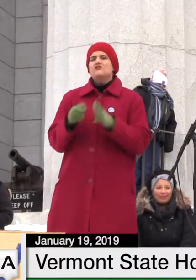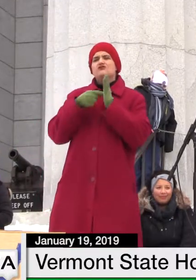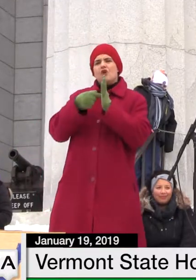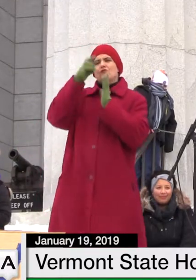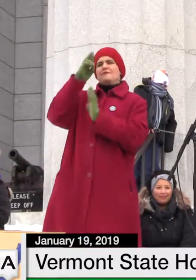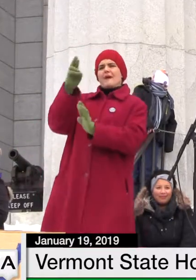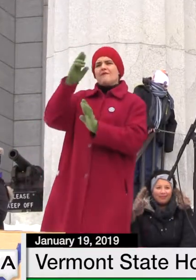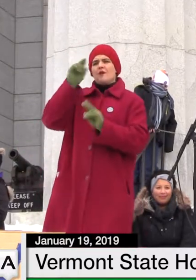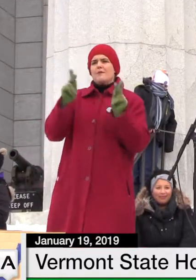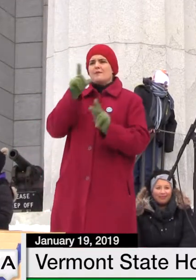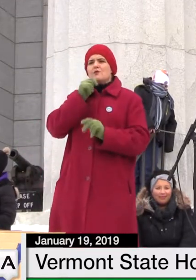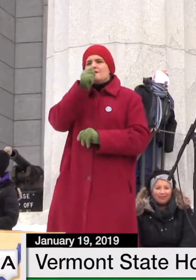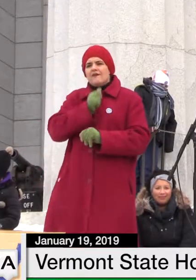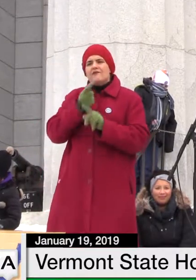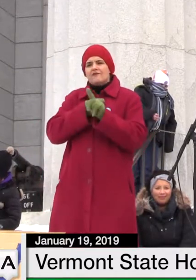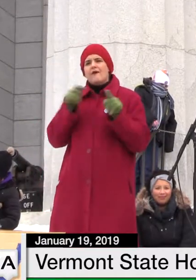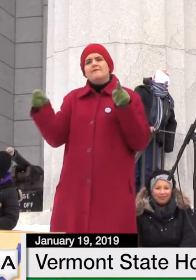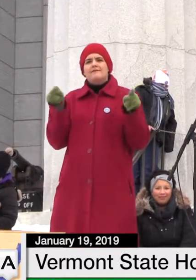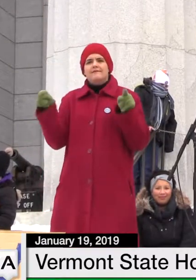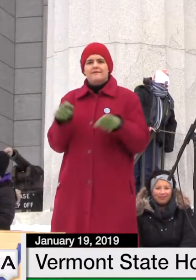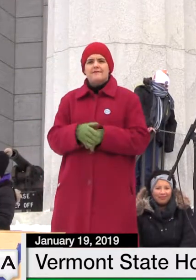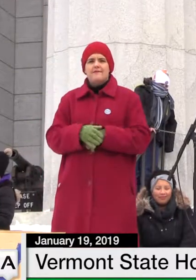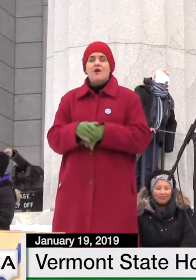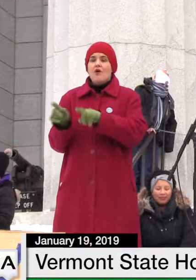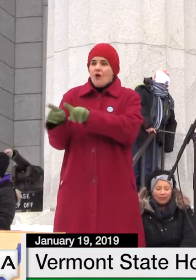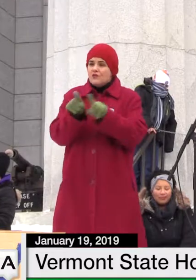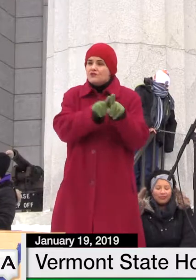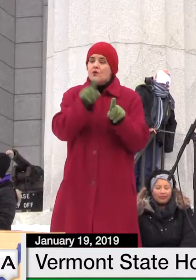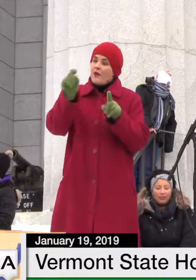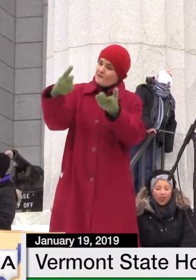do is to talk about suicide.